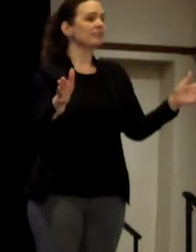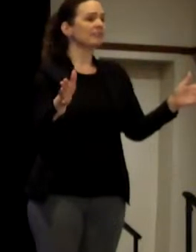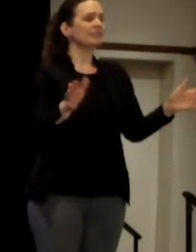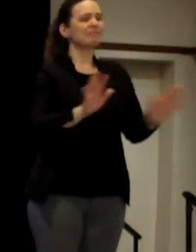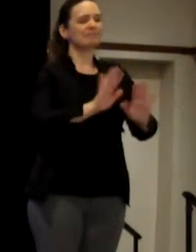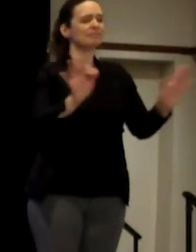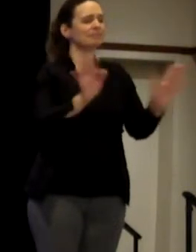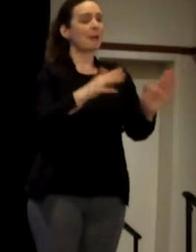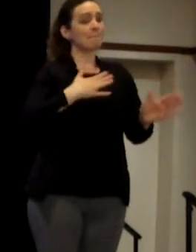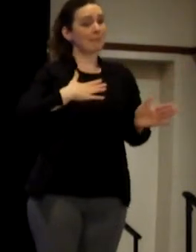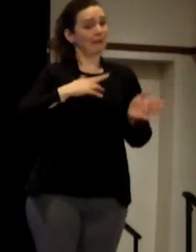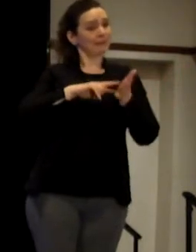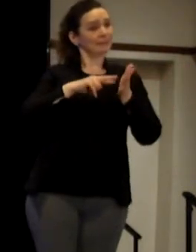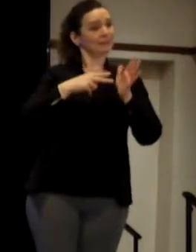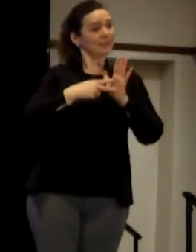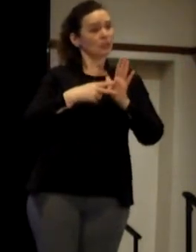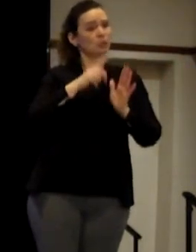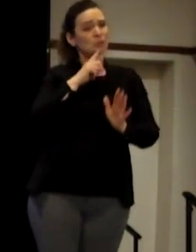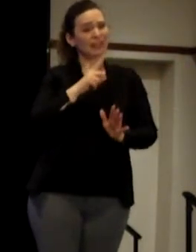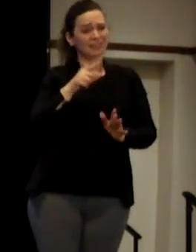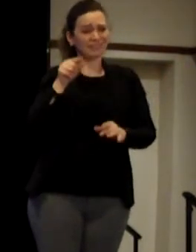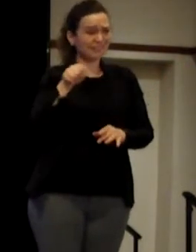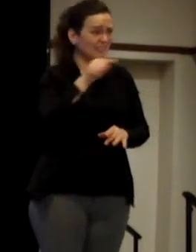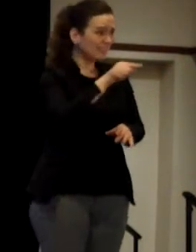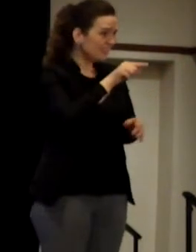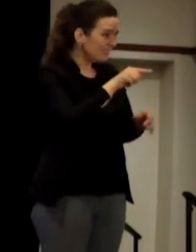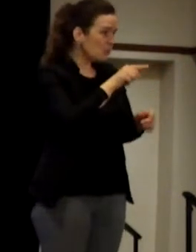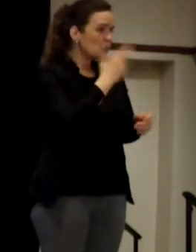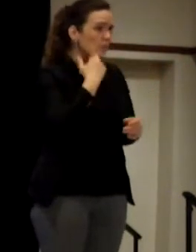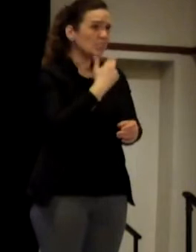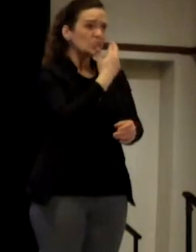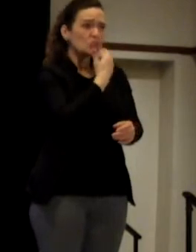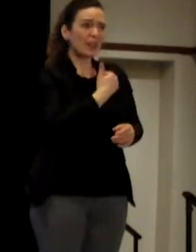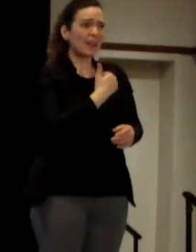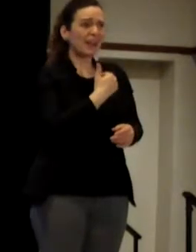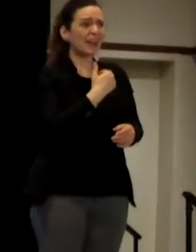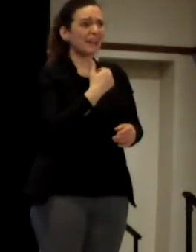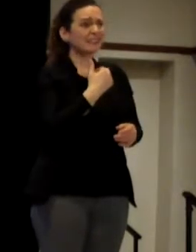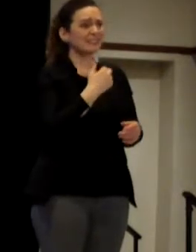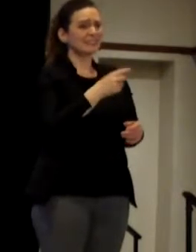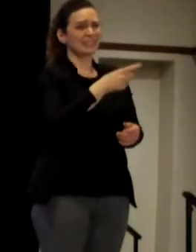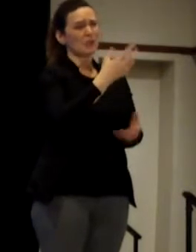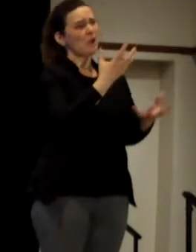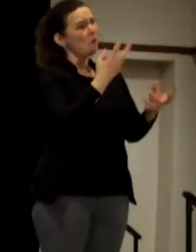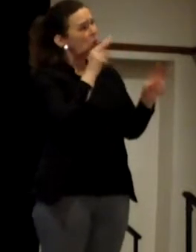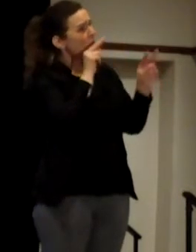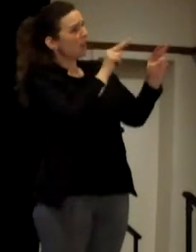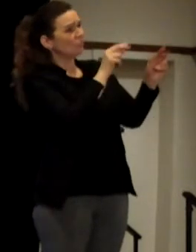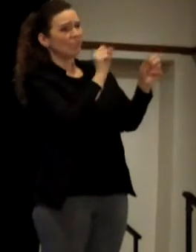dragging people out of establishments at 11 o'clock in the first half of the SU game.